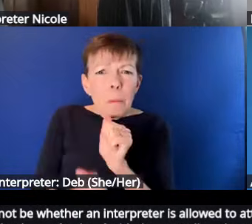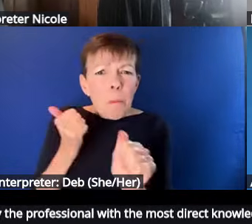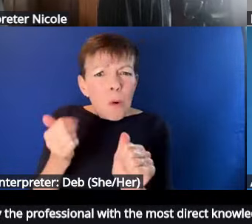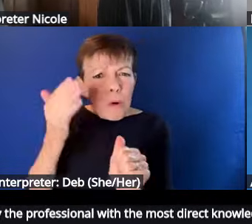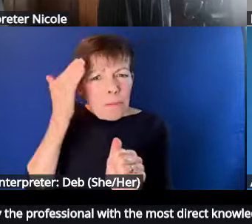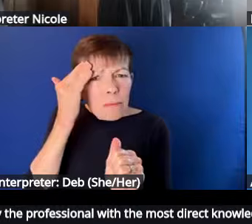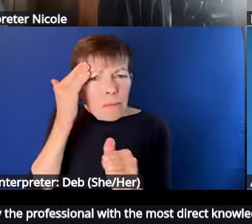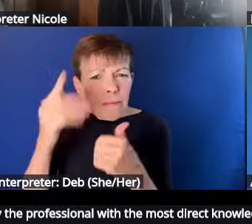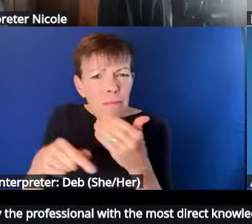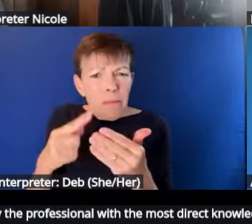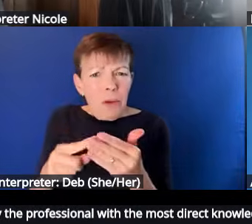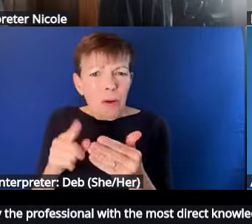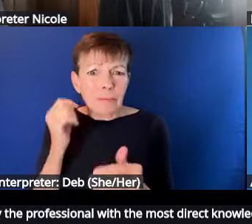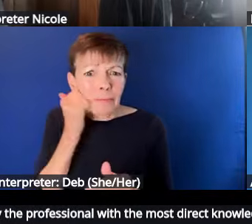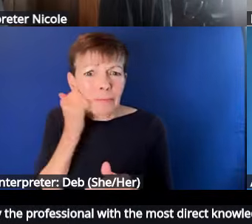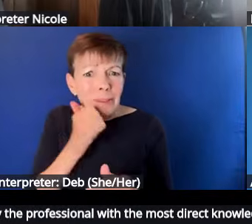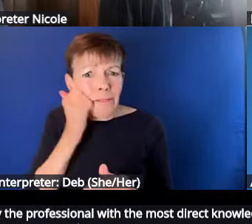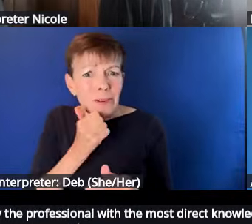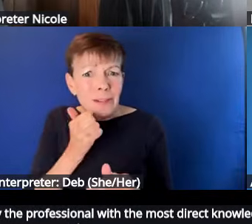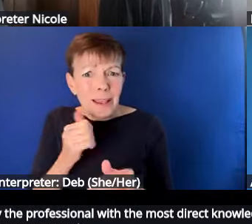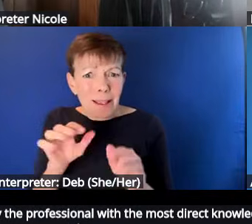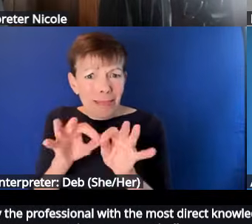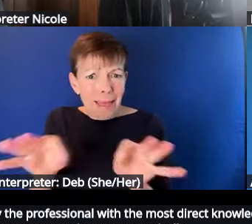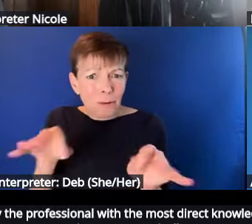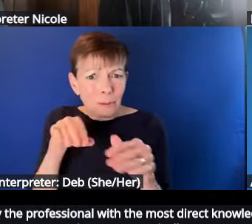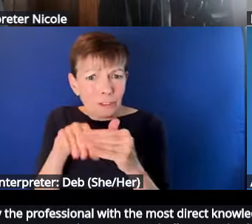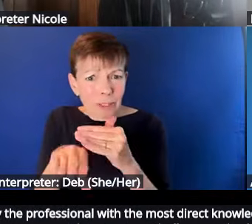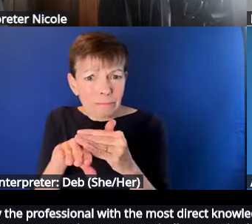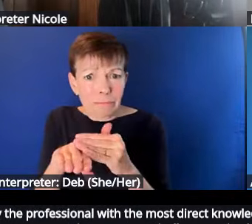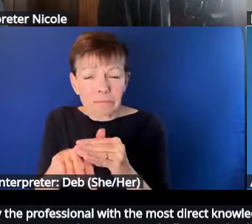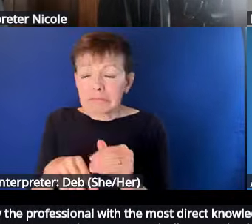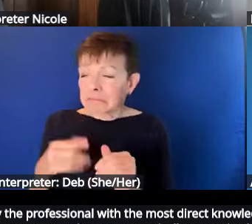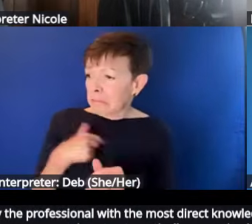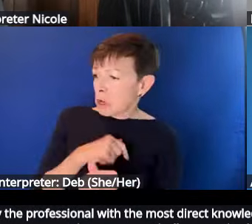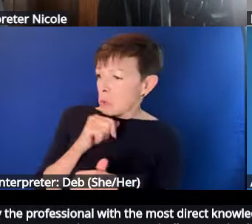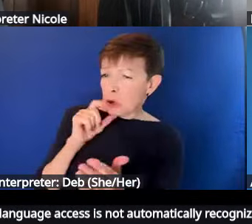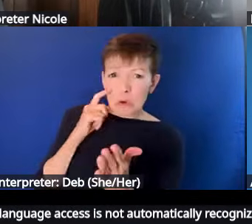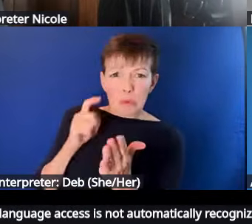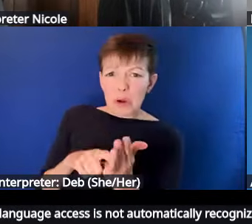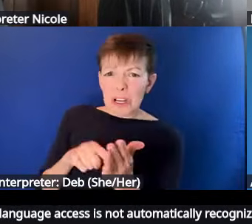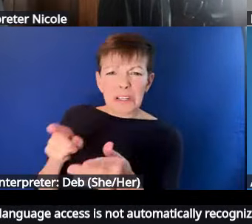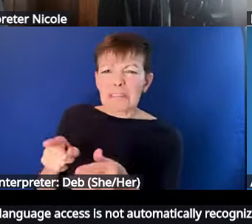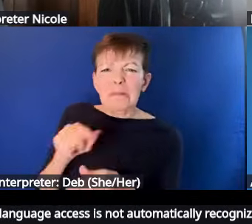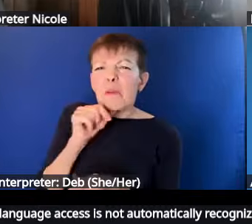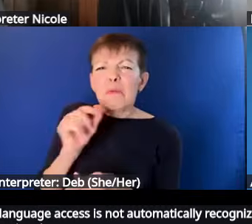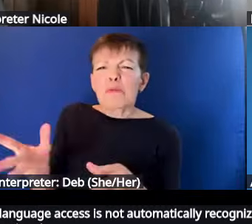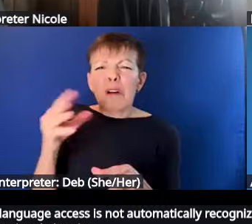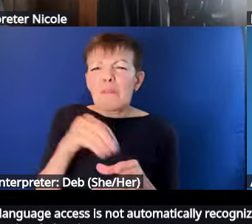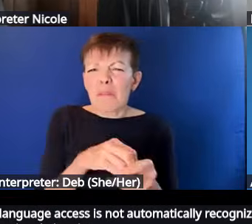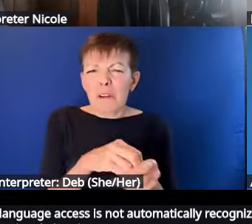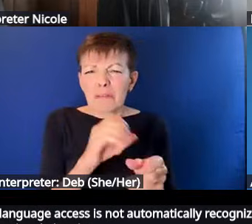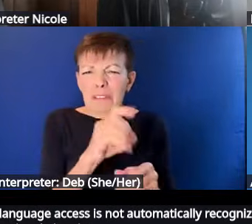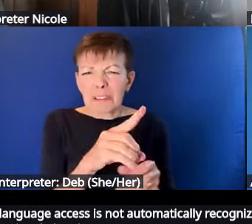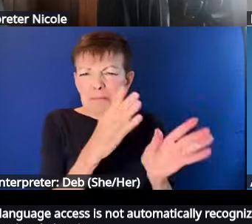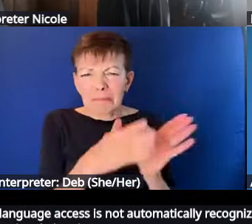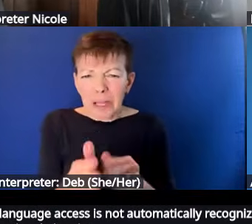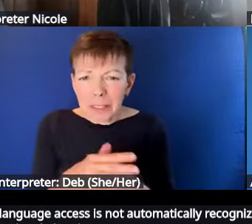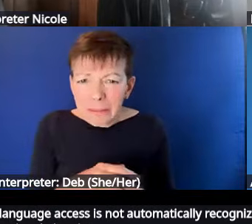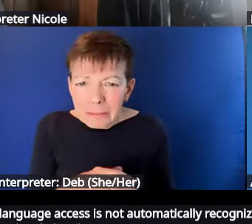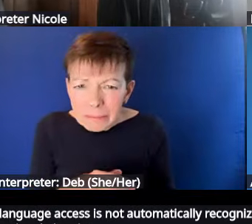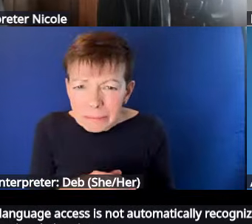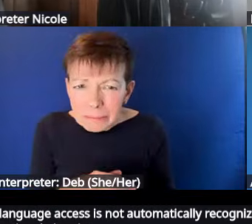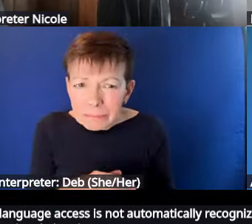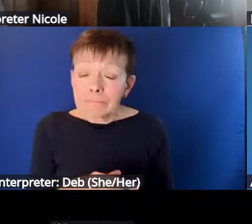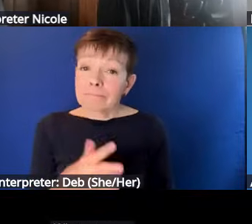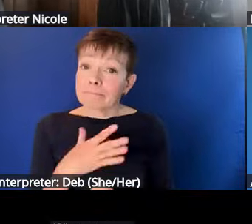language access is not automatically recognized as an essential part of educational planning. What